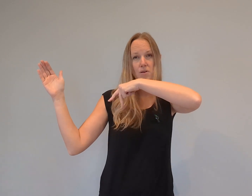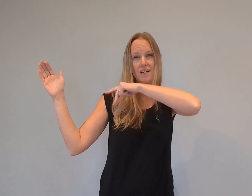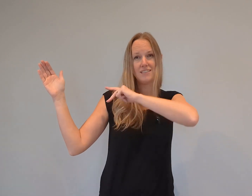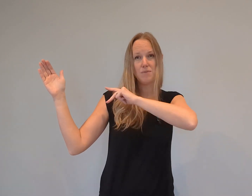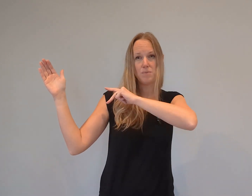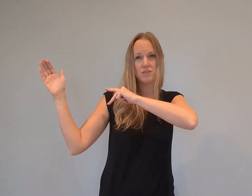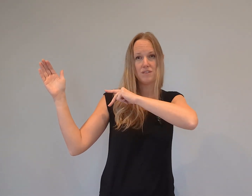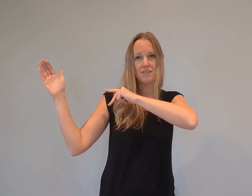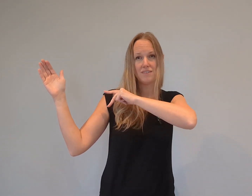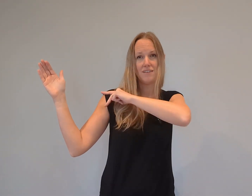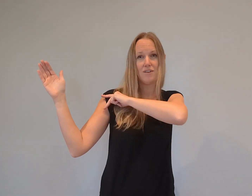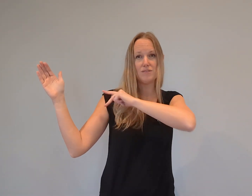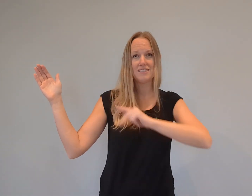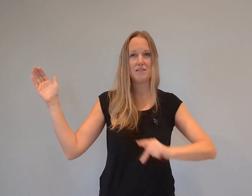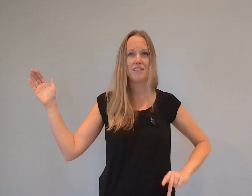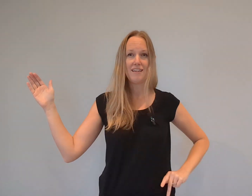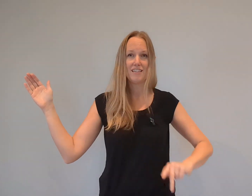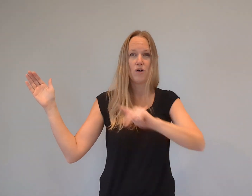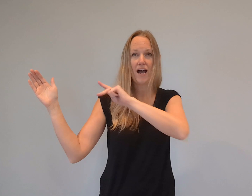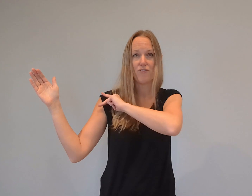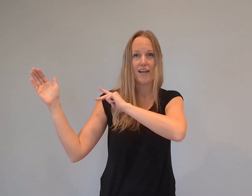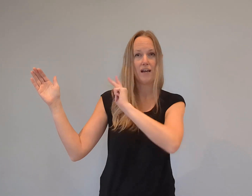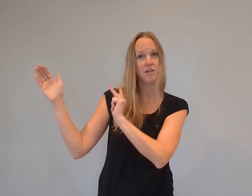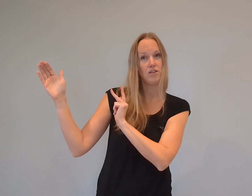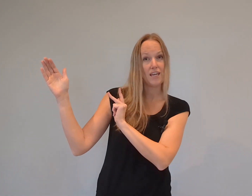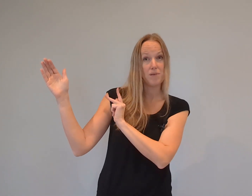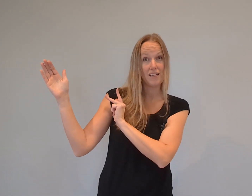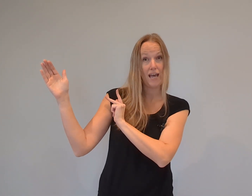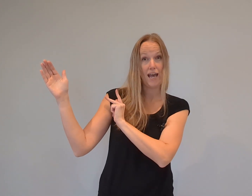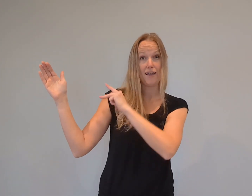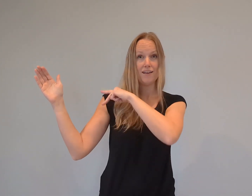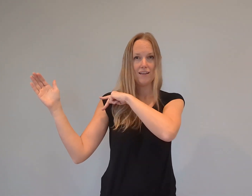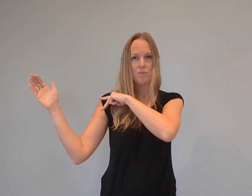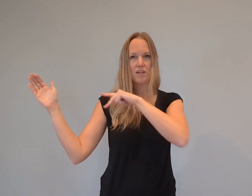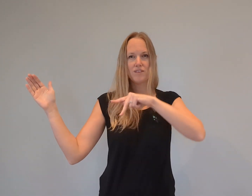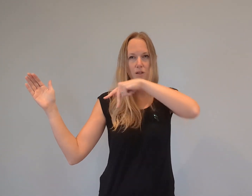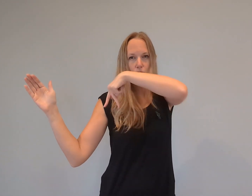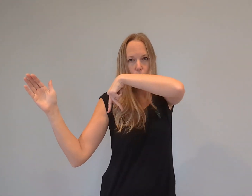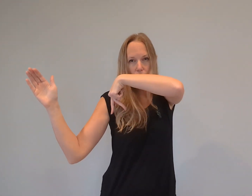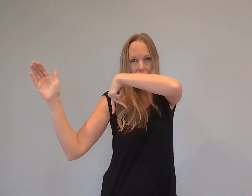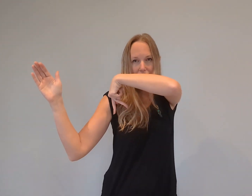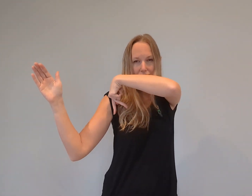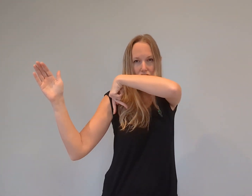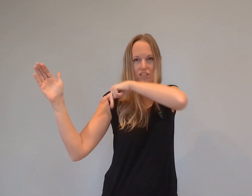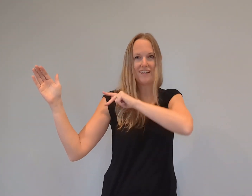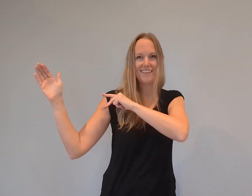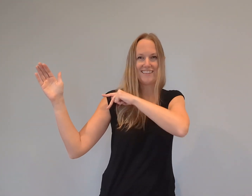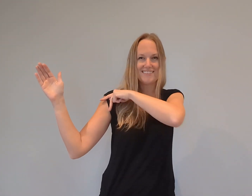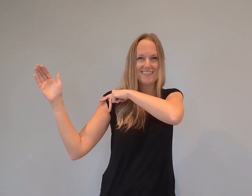when I see people do it, you only need to go halfway. I mean, you can't be a K, but you don't have to be quite turned like this,